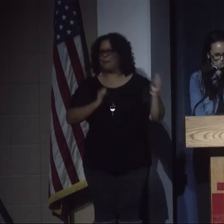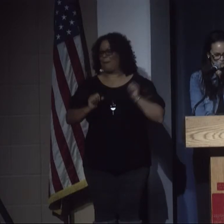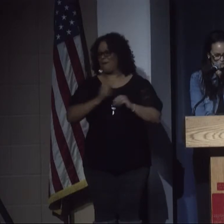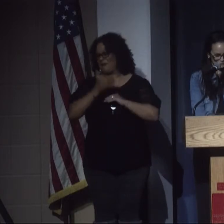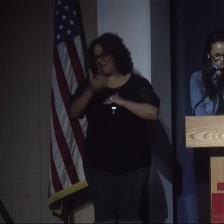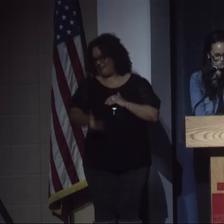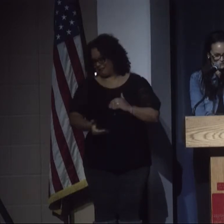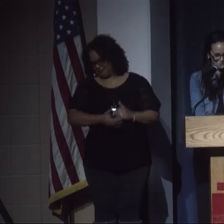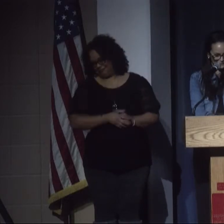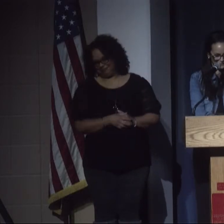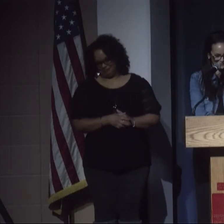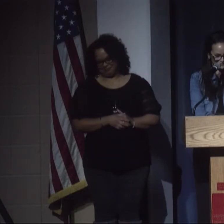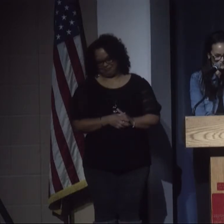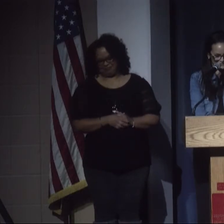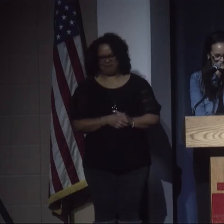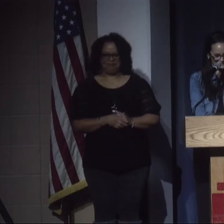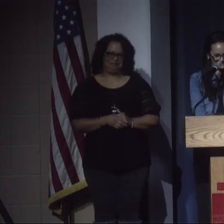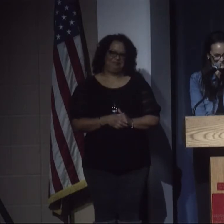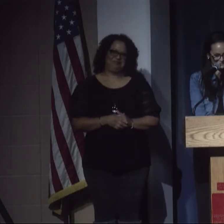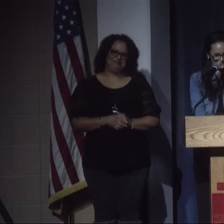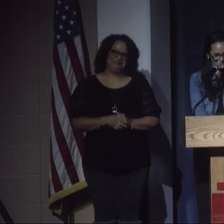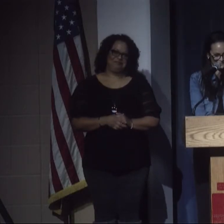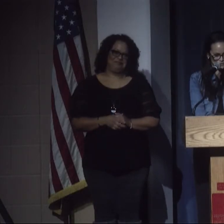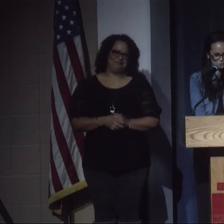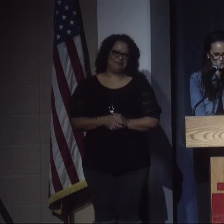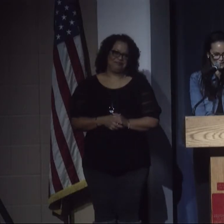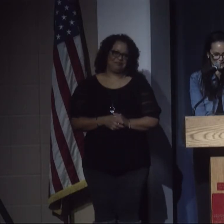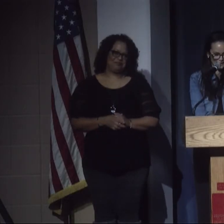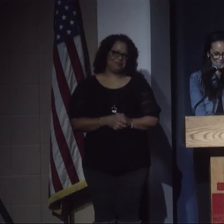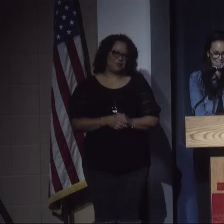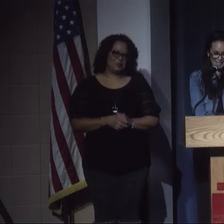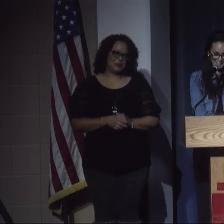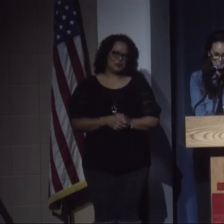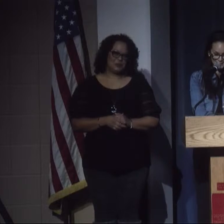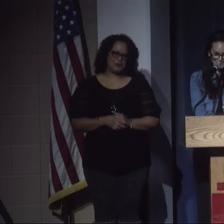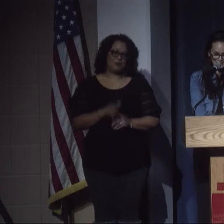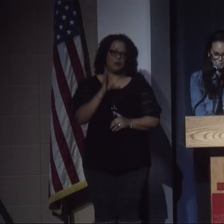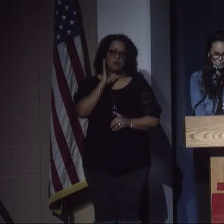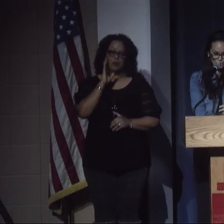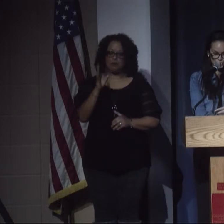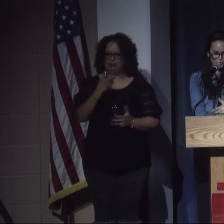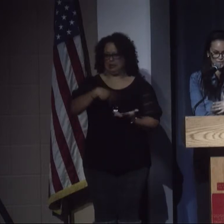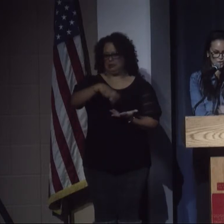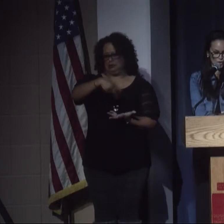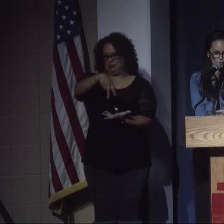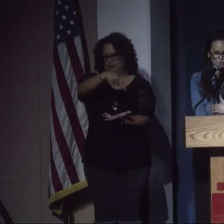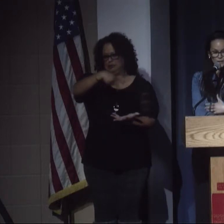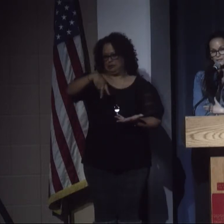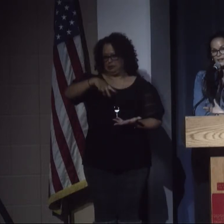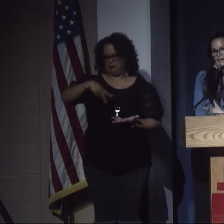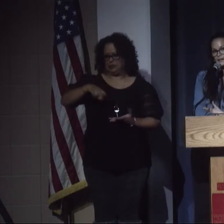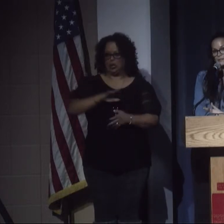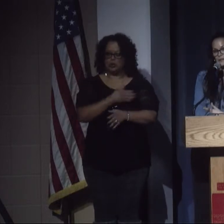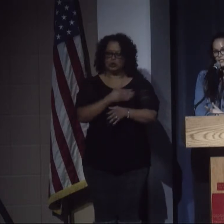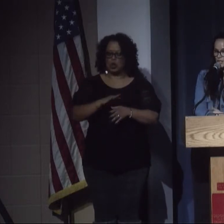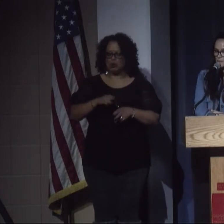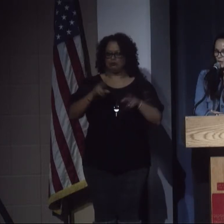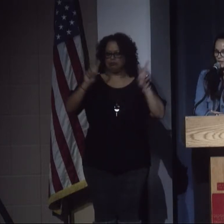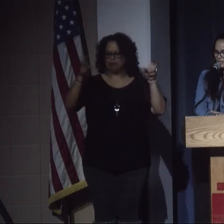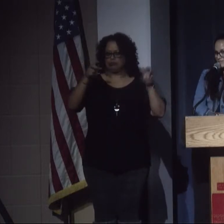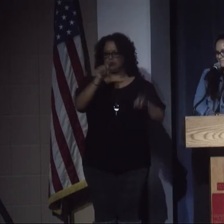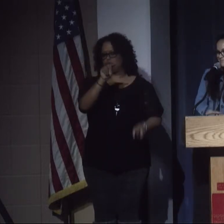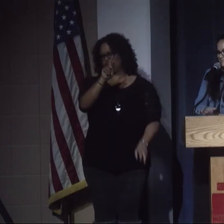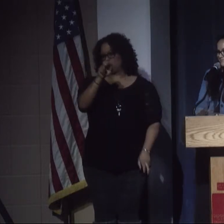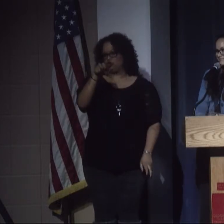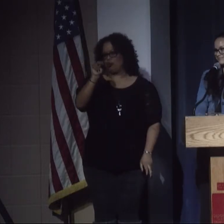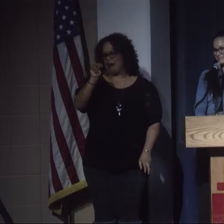next. And this will be a dance to the song Trainwreck by James